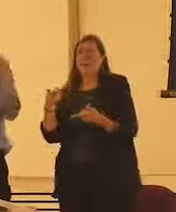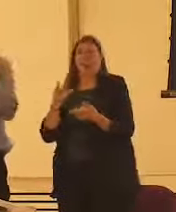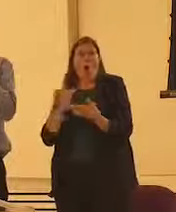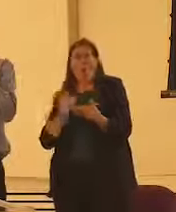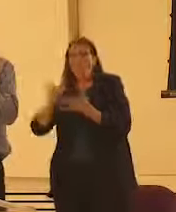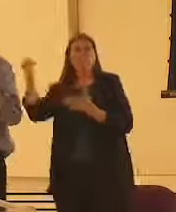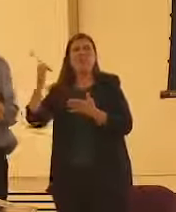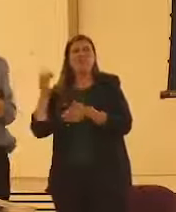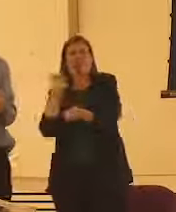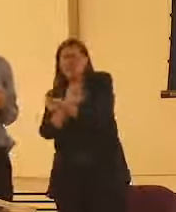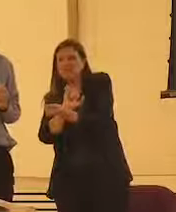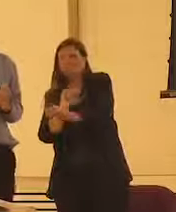tiny specialty.